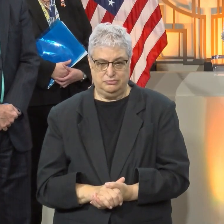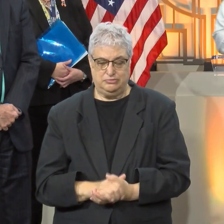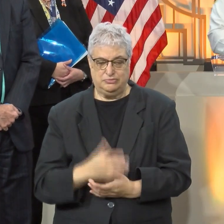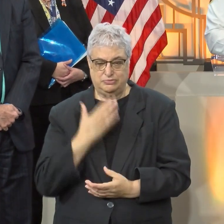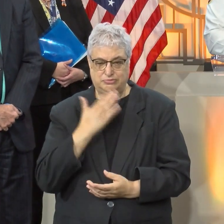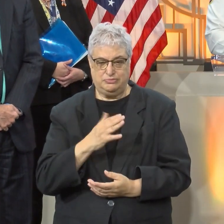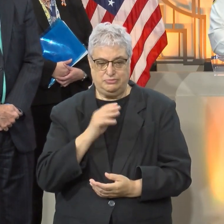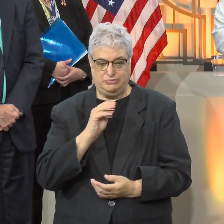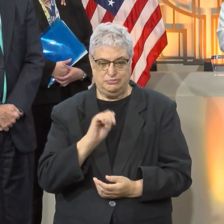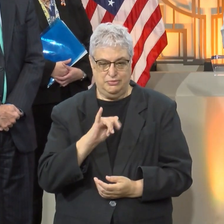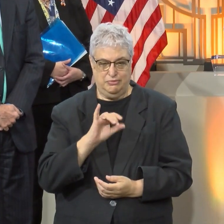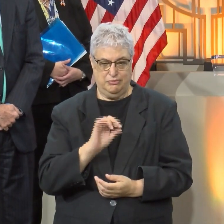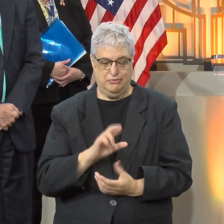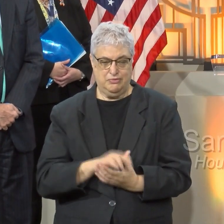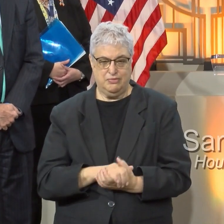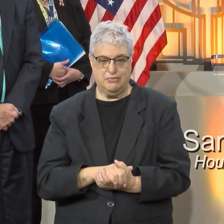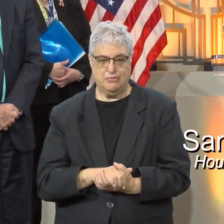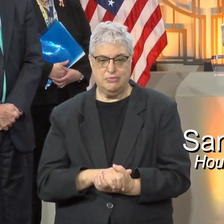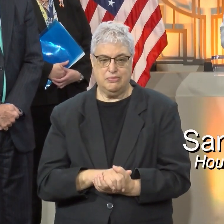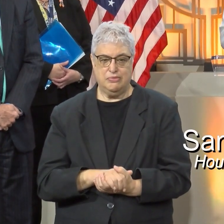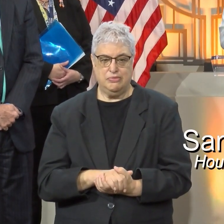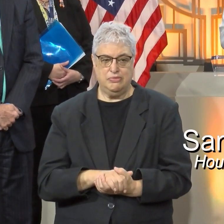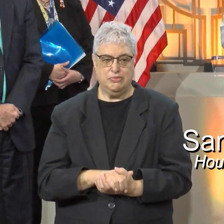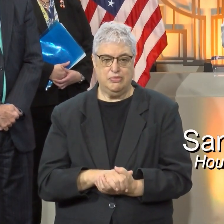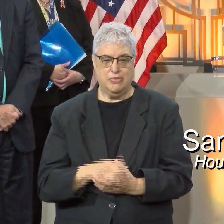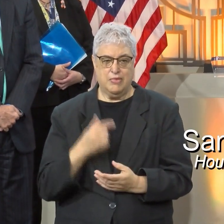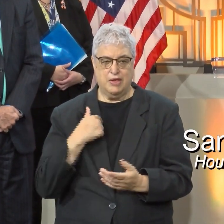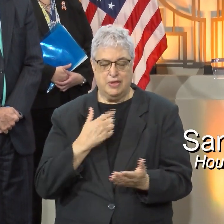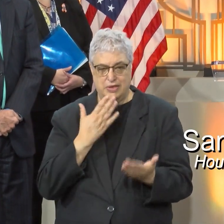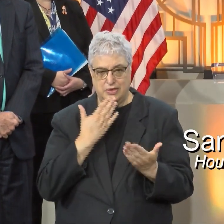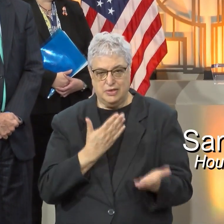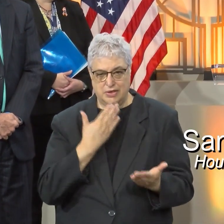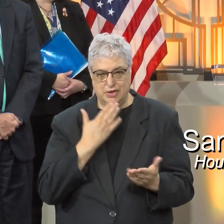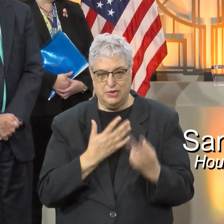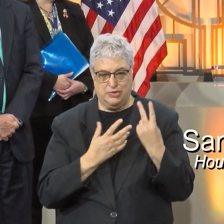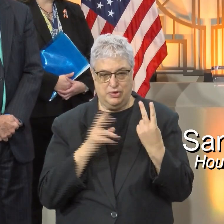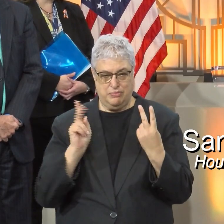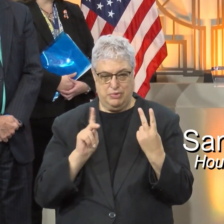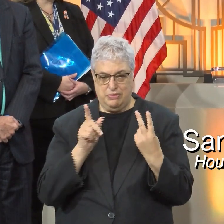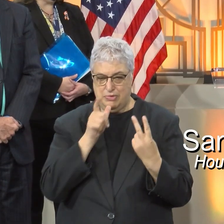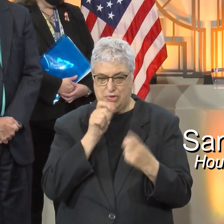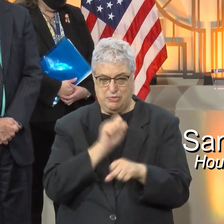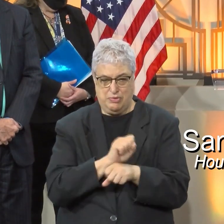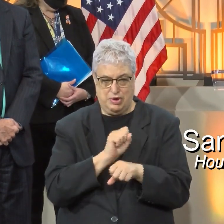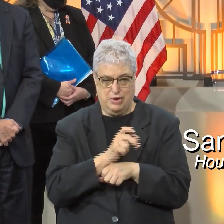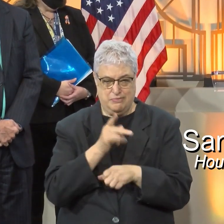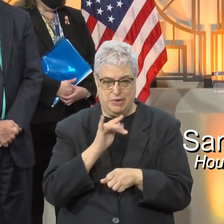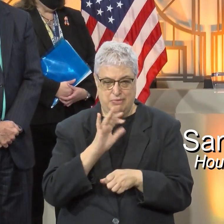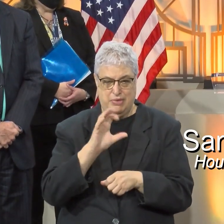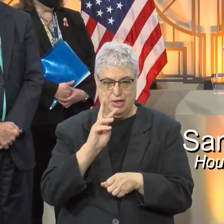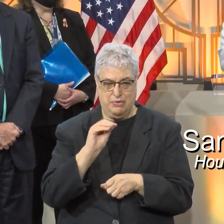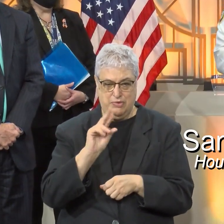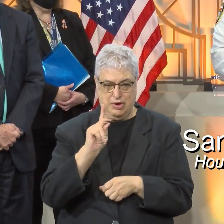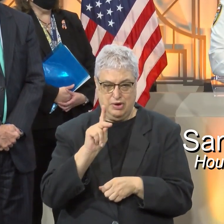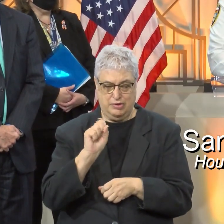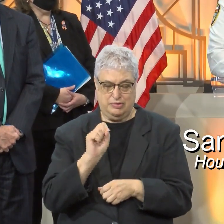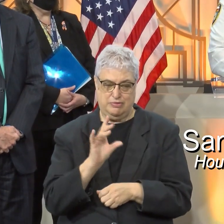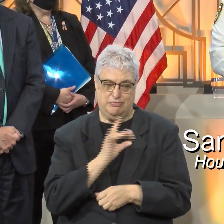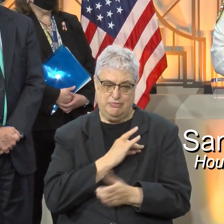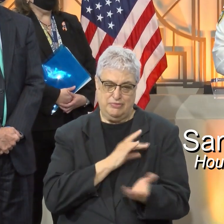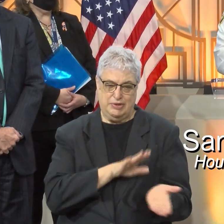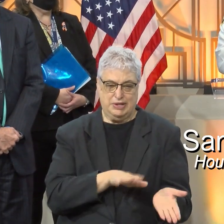Thank you, Mayor. First of all, I'd like to express my condolences to the 2 Public Works employees who succumbed to this